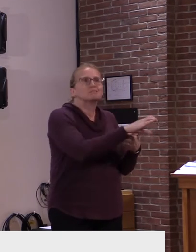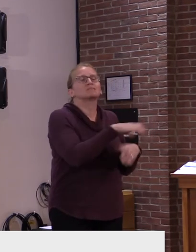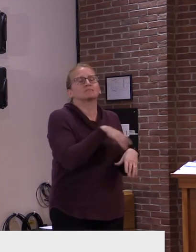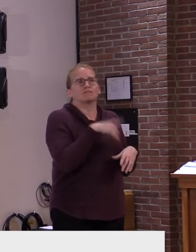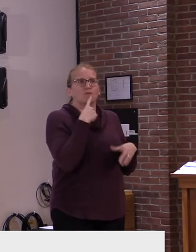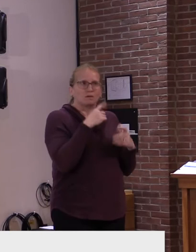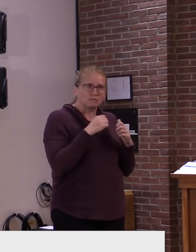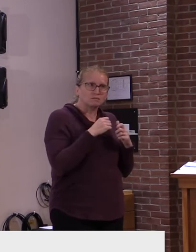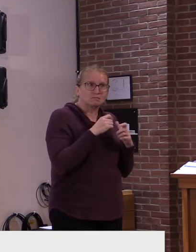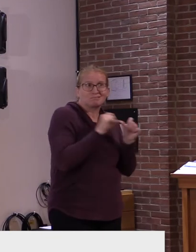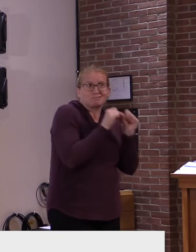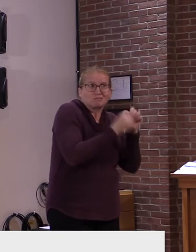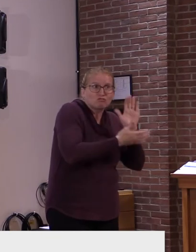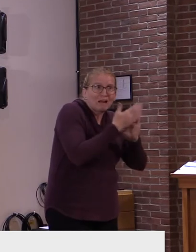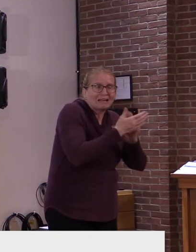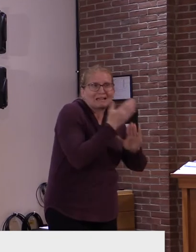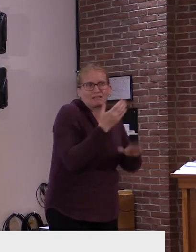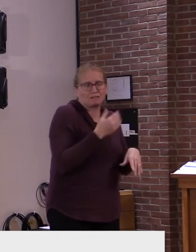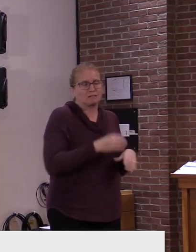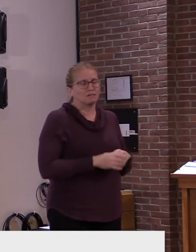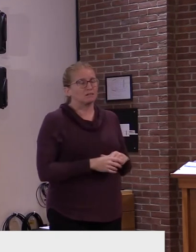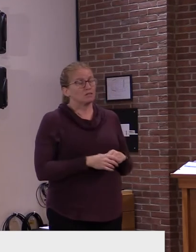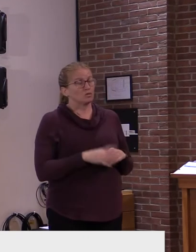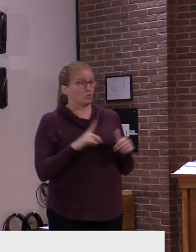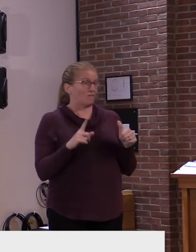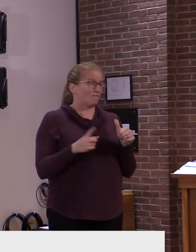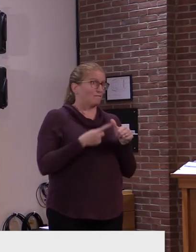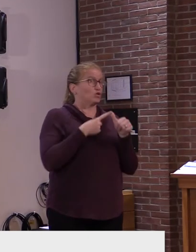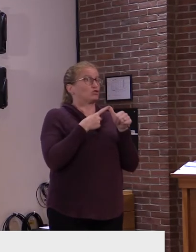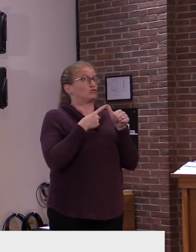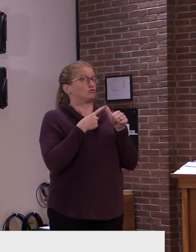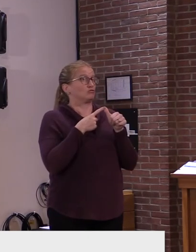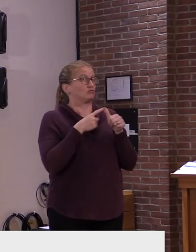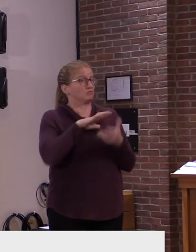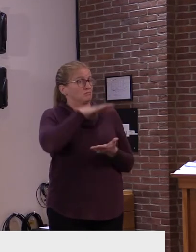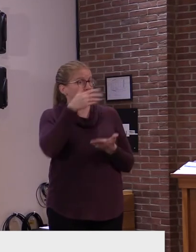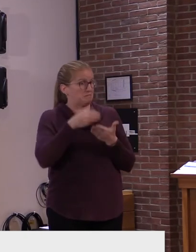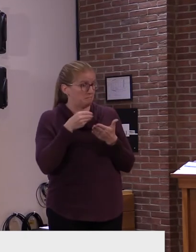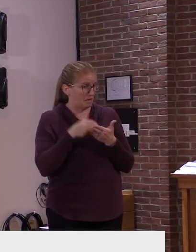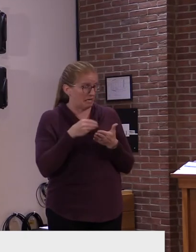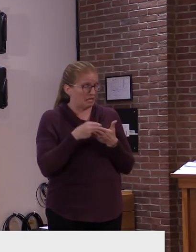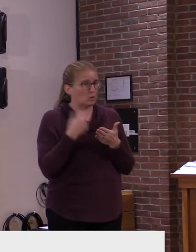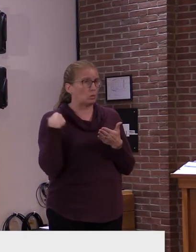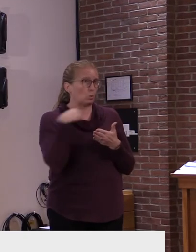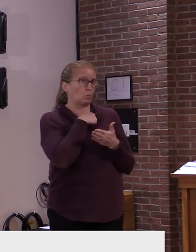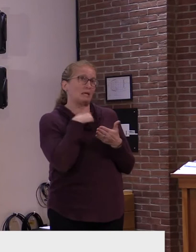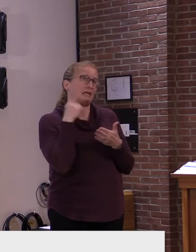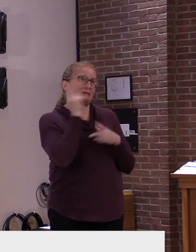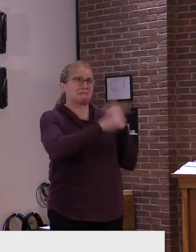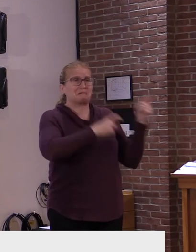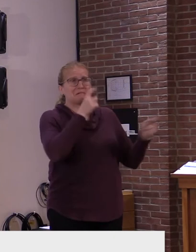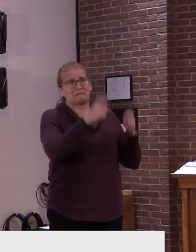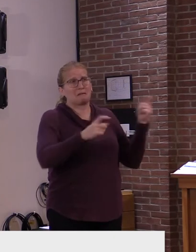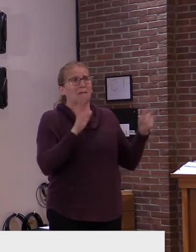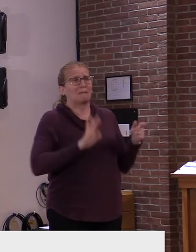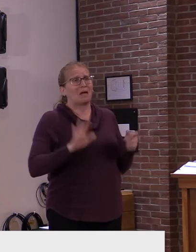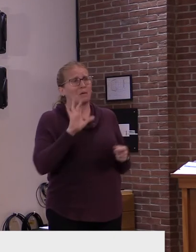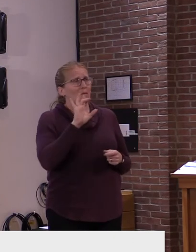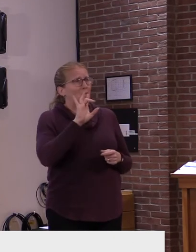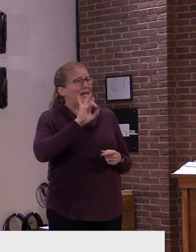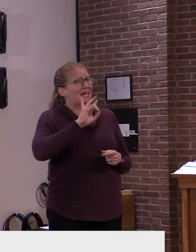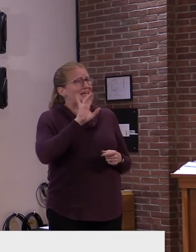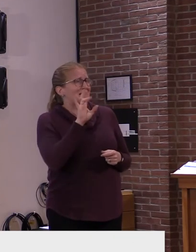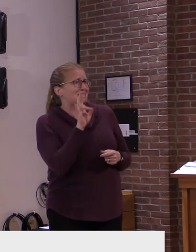of covid 19. the first round we we issued about 87 million dollars